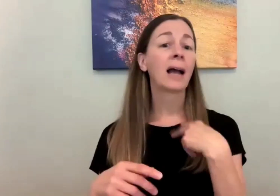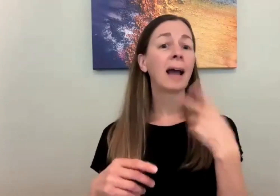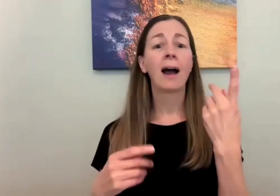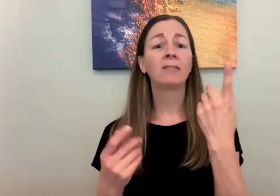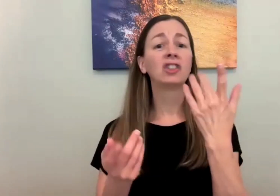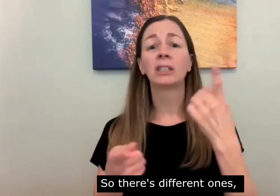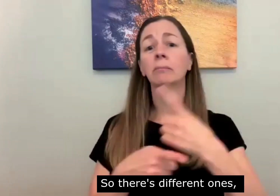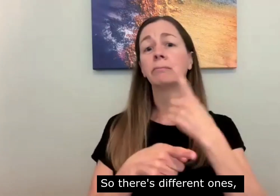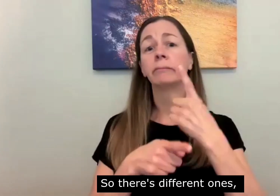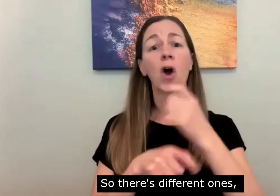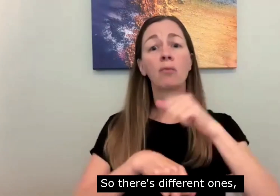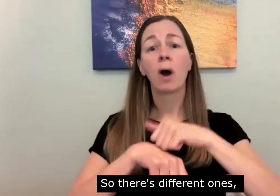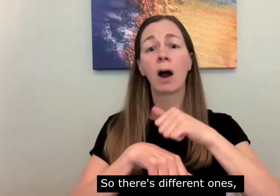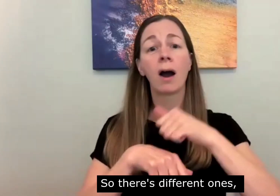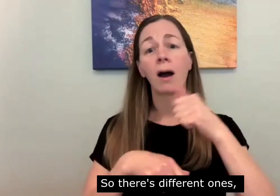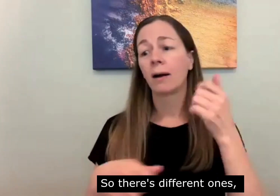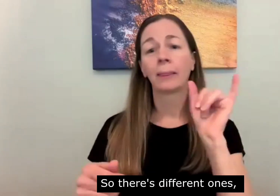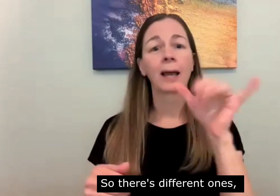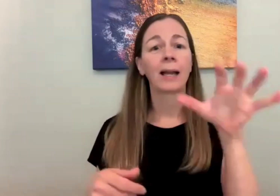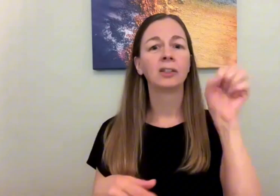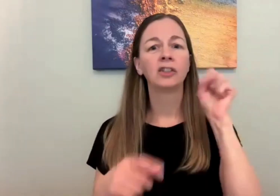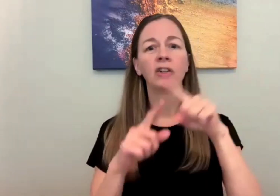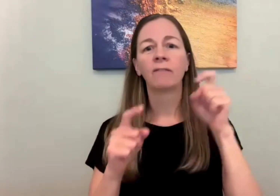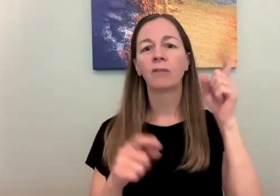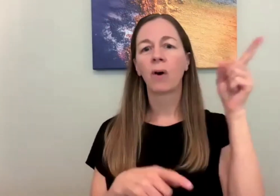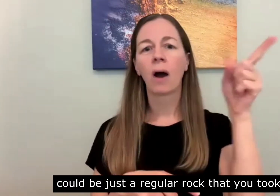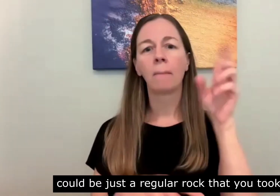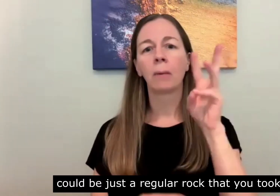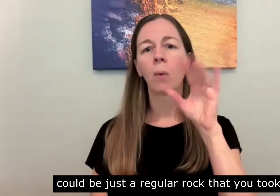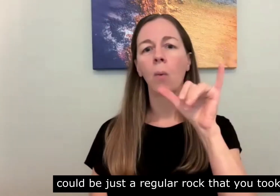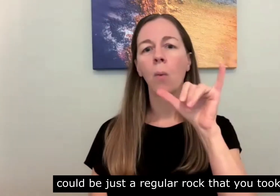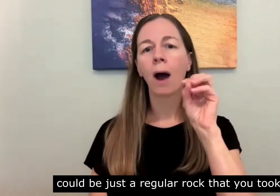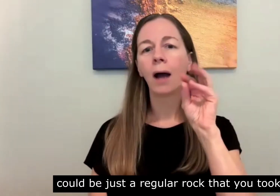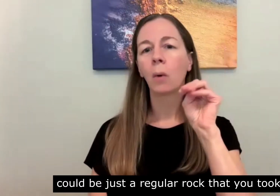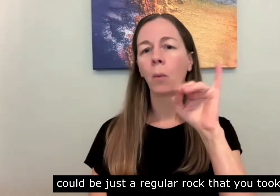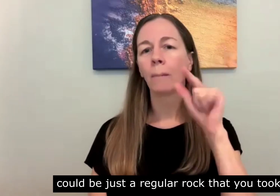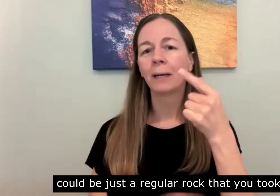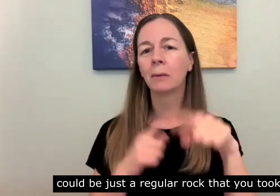So there's different ones. It could be just a regular rock that you took,